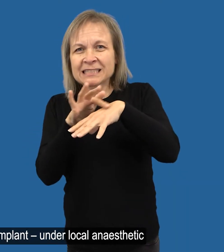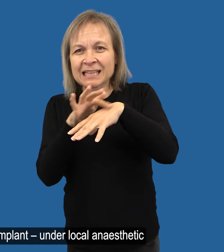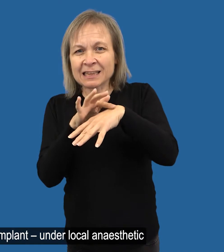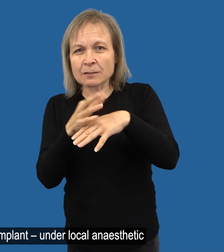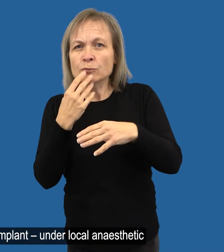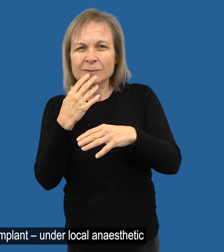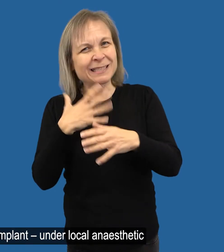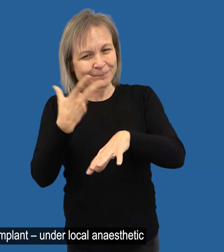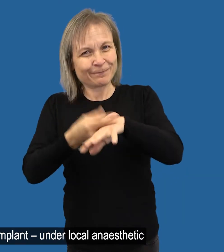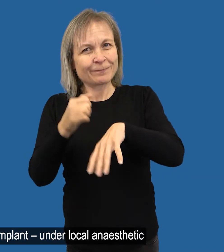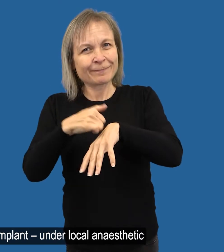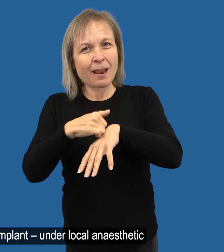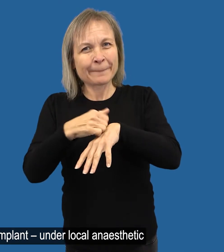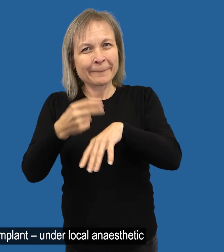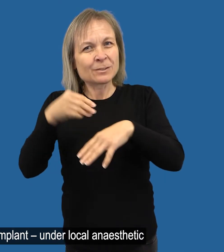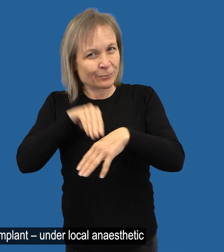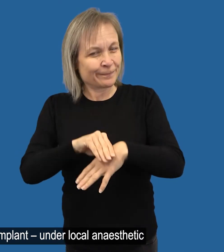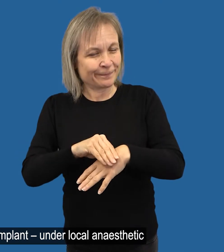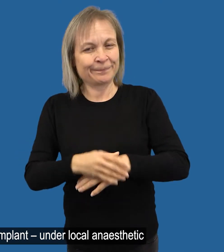an implant under local anaesthetic.